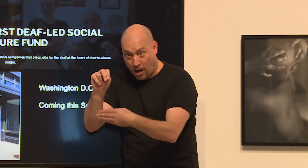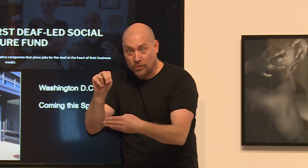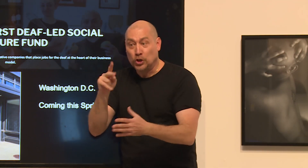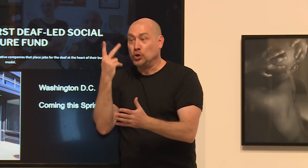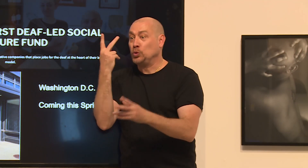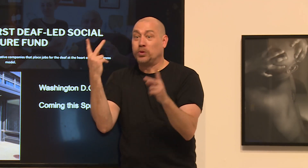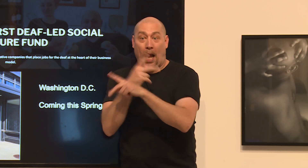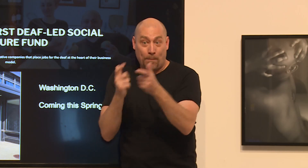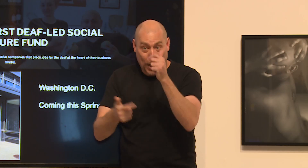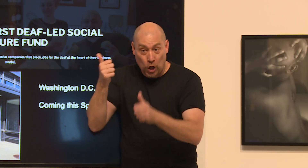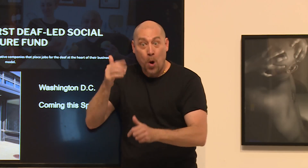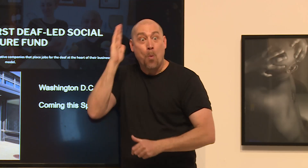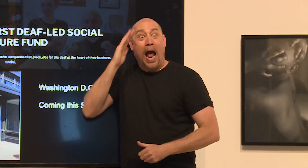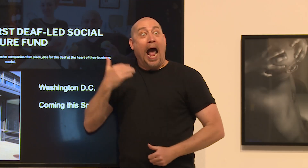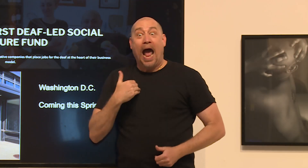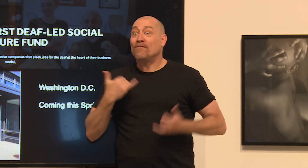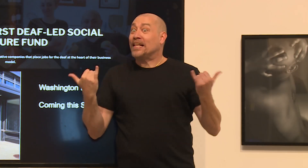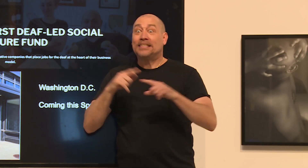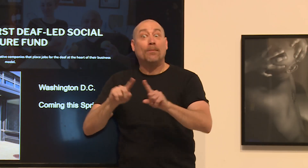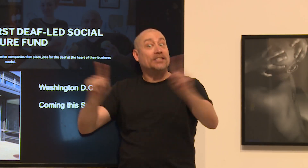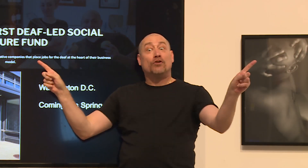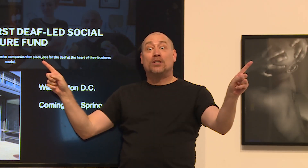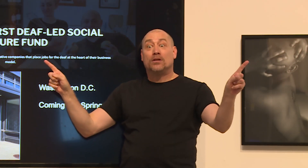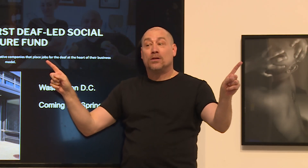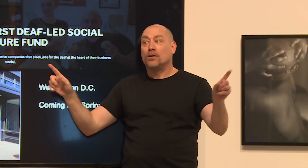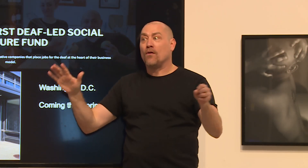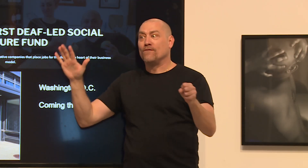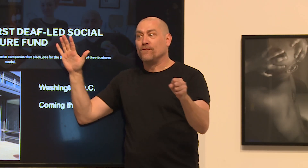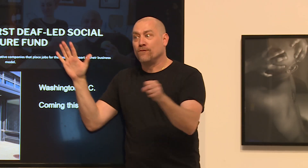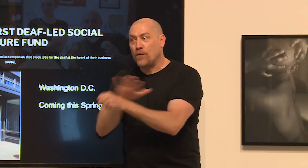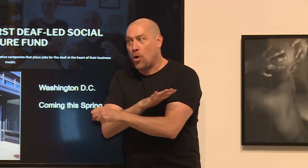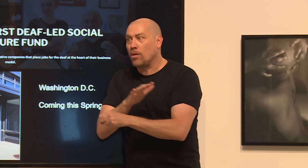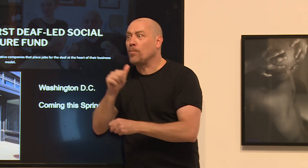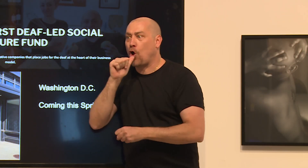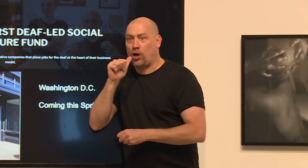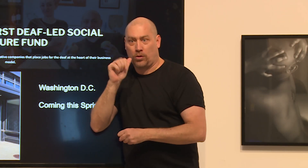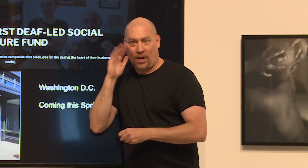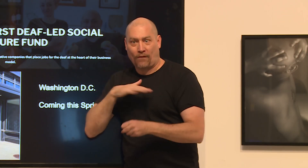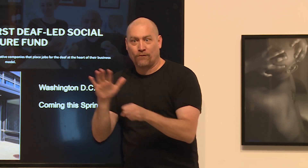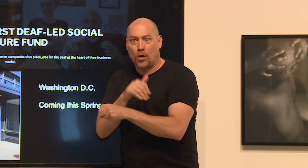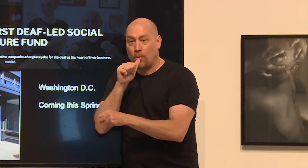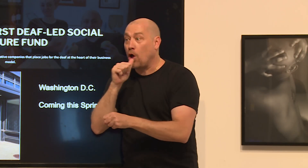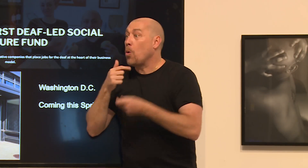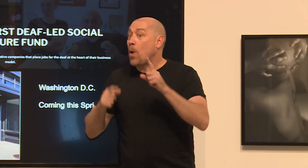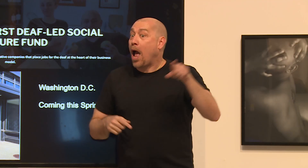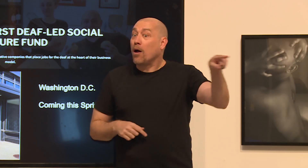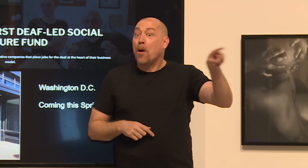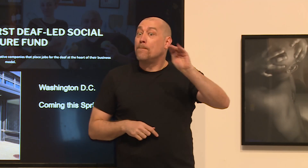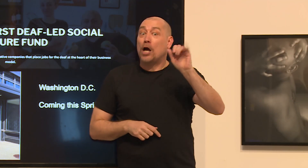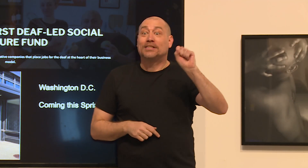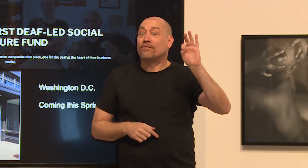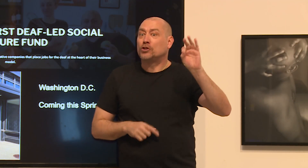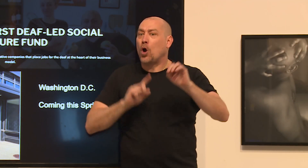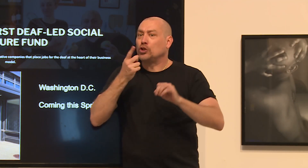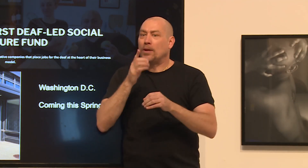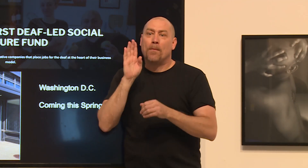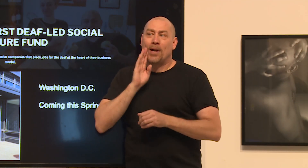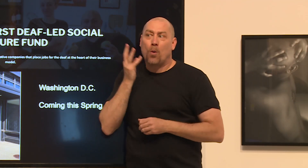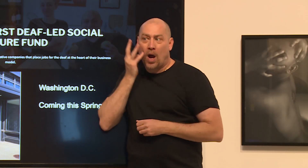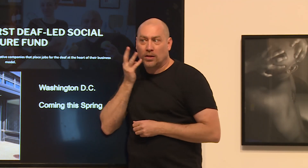unit, double the size, totally different, full bar. In San Francisco, we